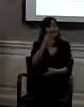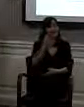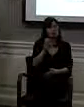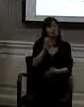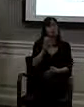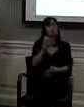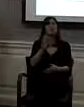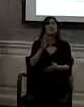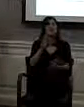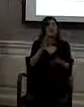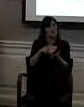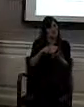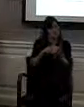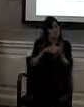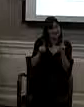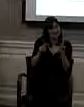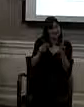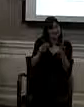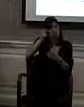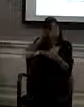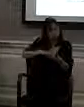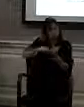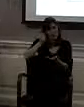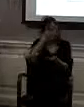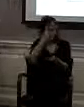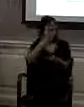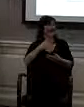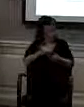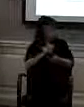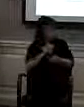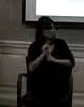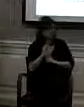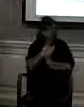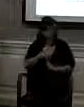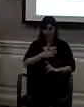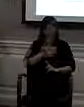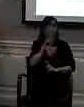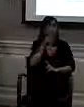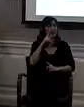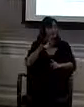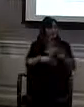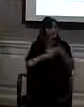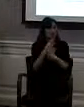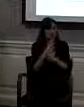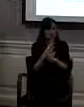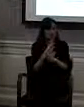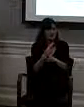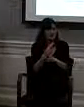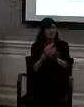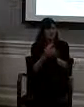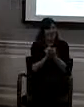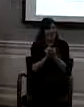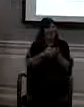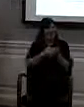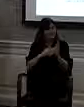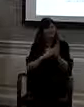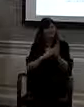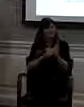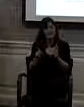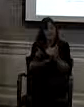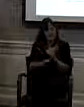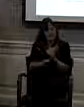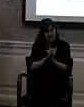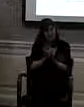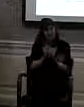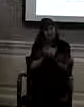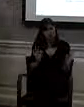own realities. This approach is most akin to Paulo Freire's process of developing a critical consciousness and what Menchie's,